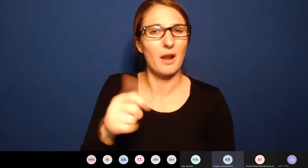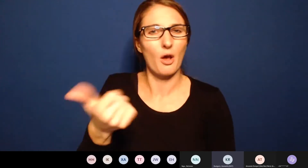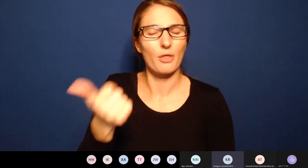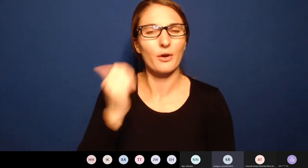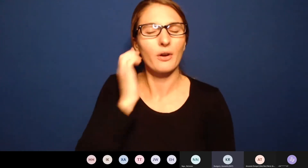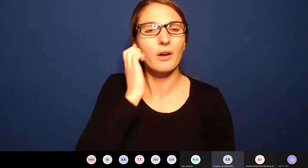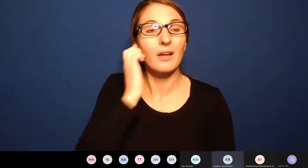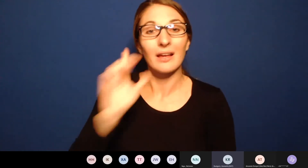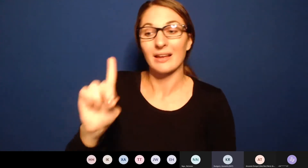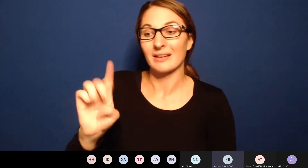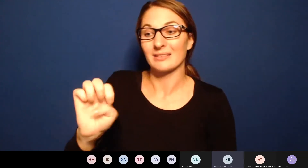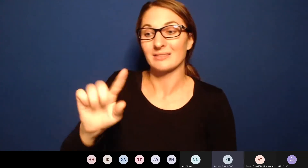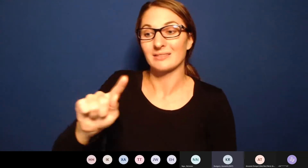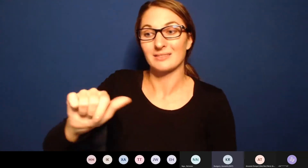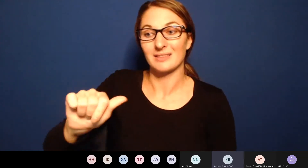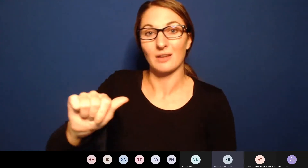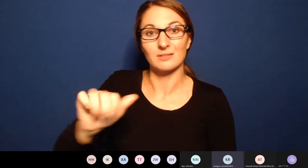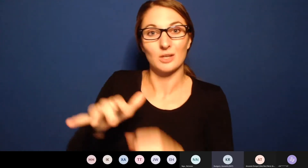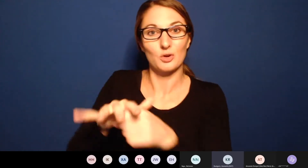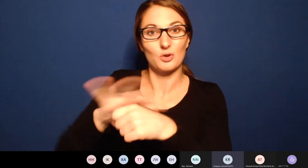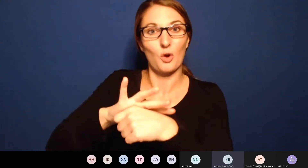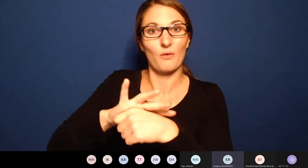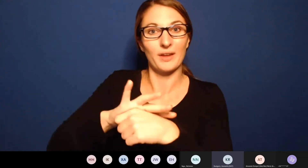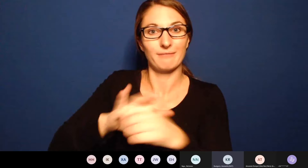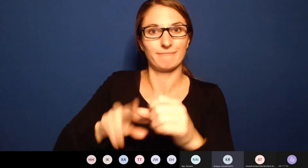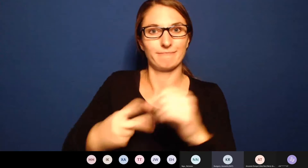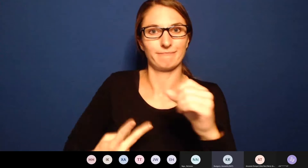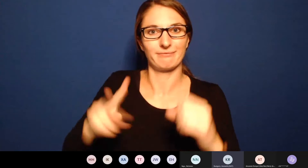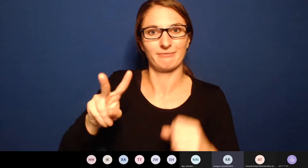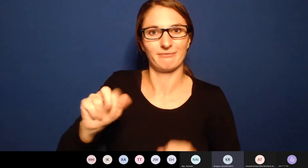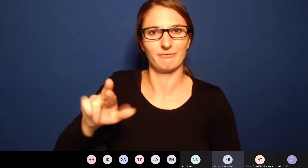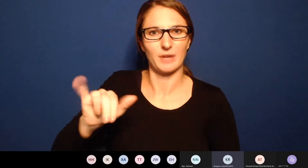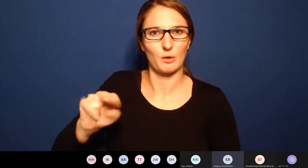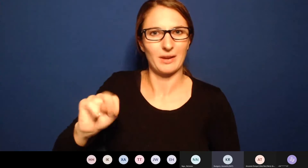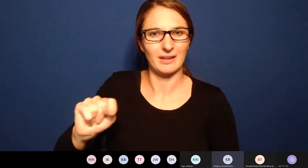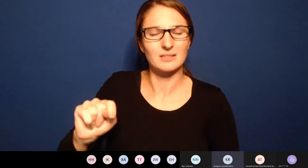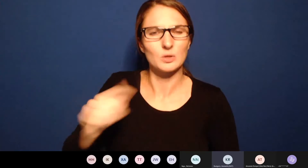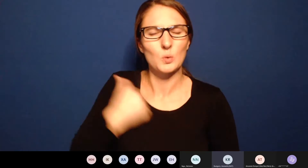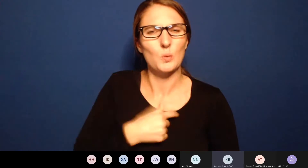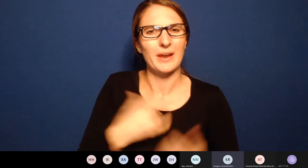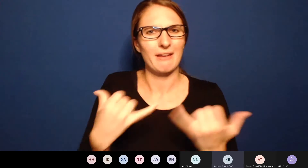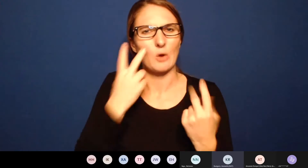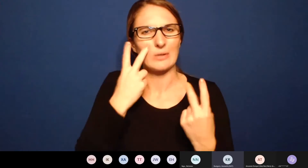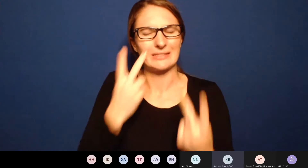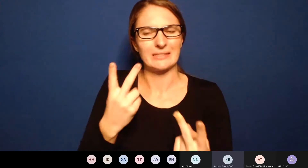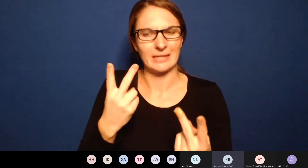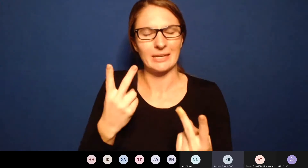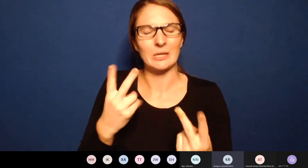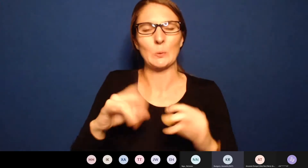this Delta variant raging right now, we're finding ourselves in a wait and